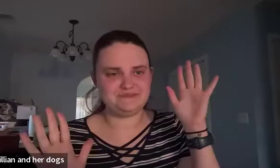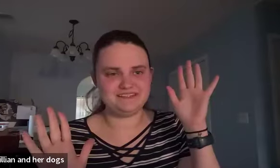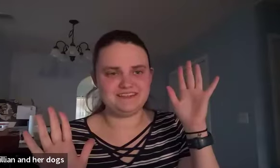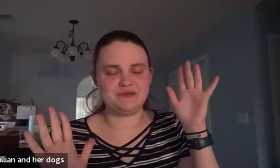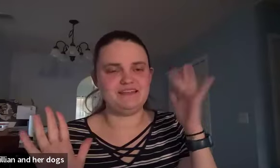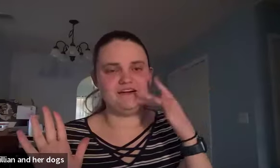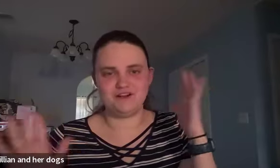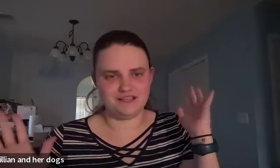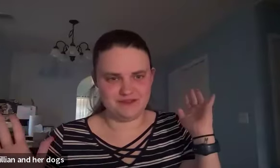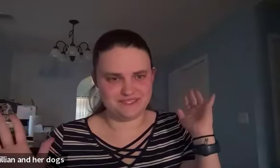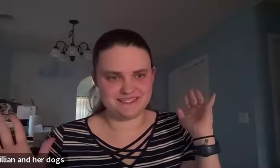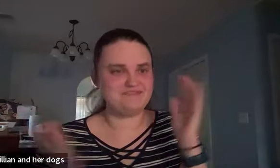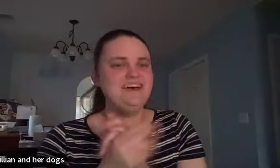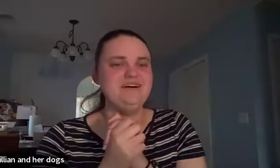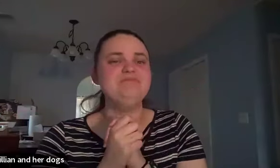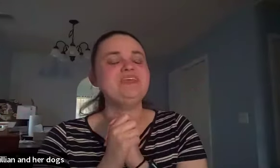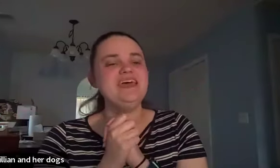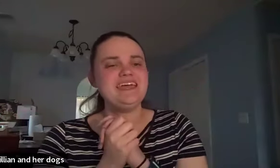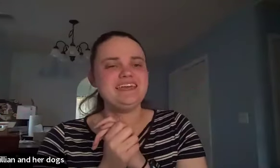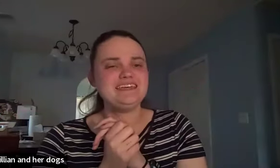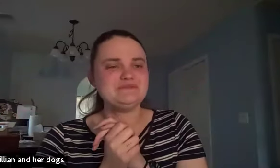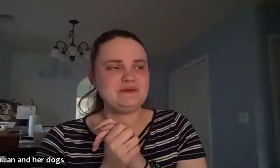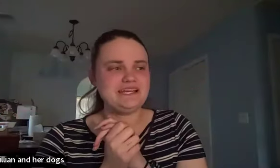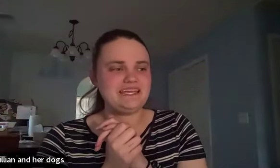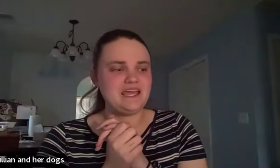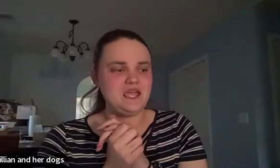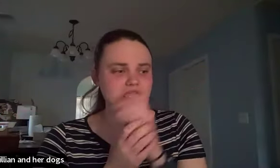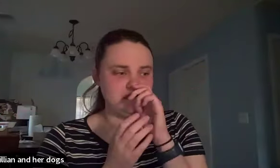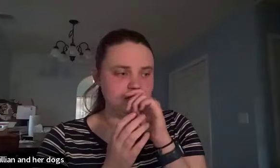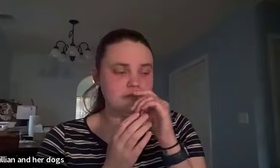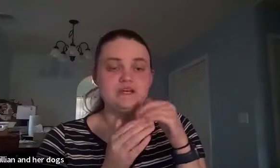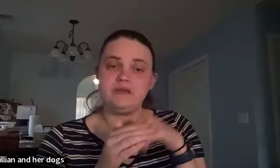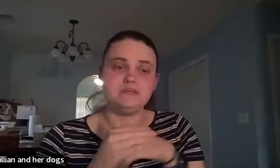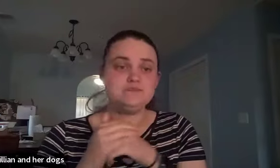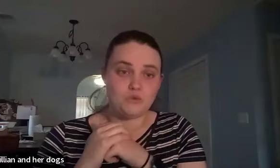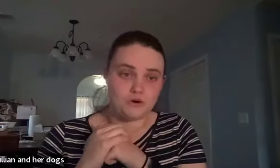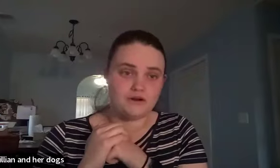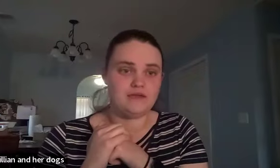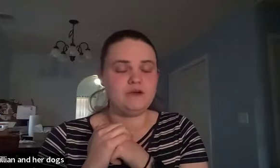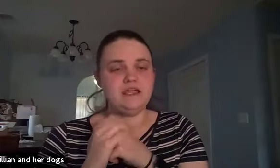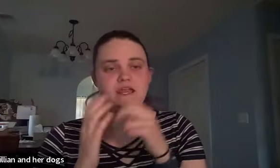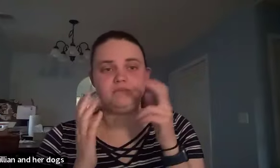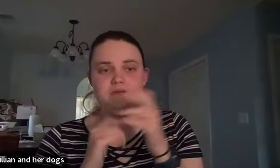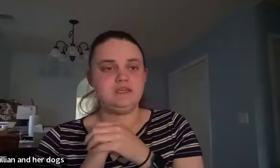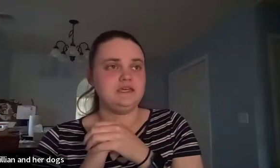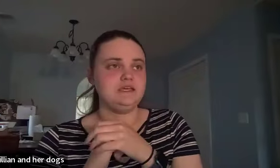deep into this, but I love talking about this stuff. Is when a baby is born and when a baby